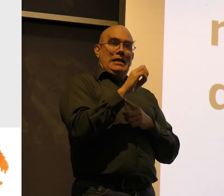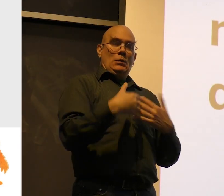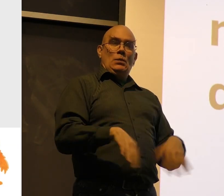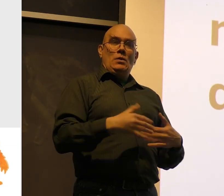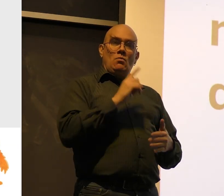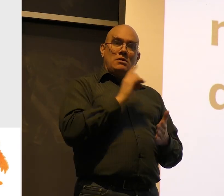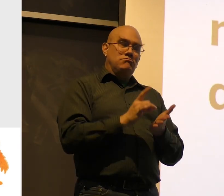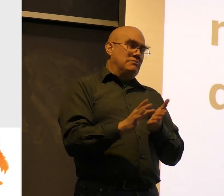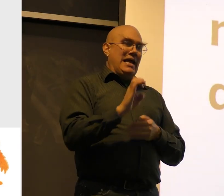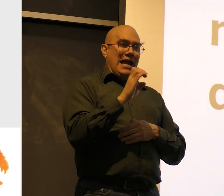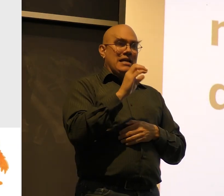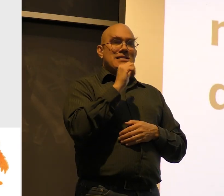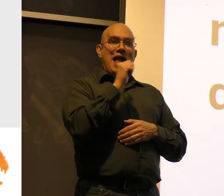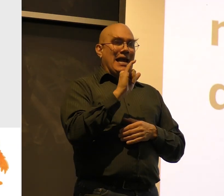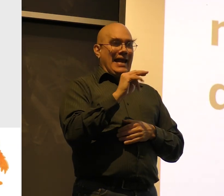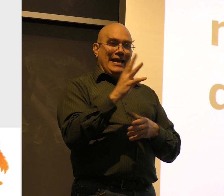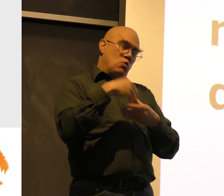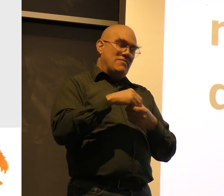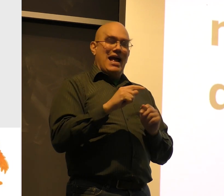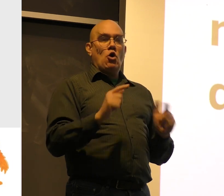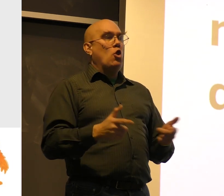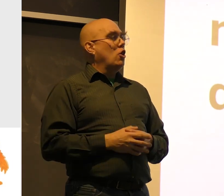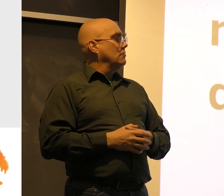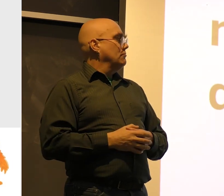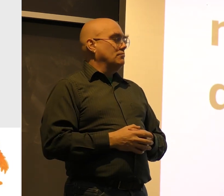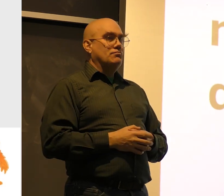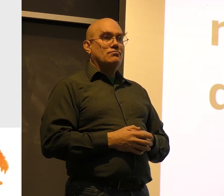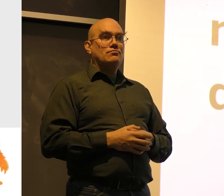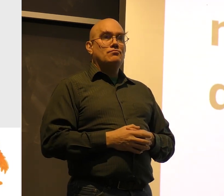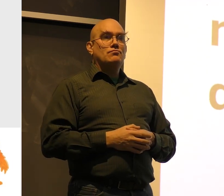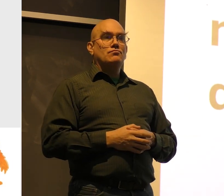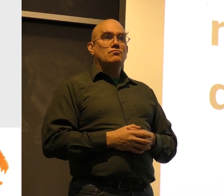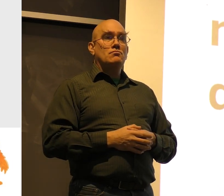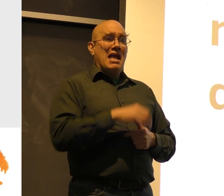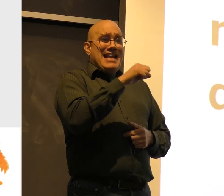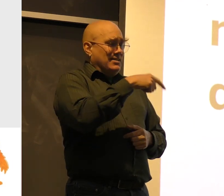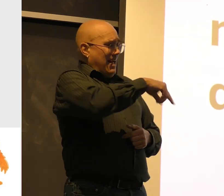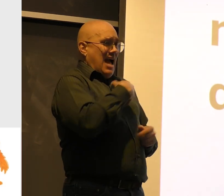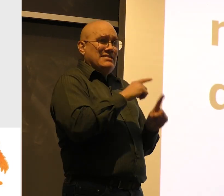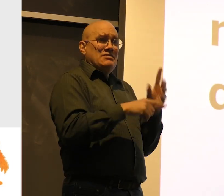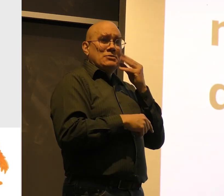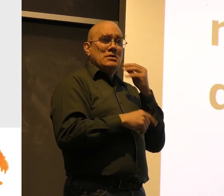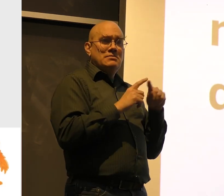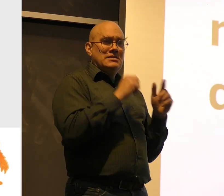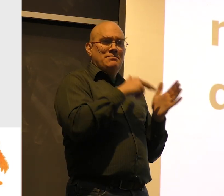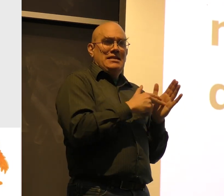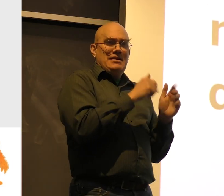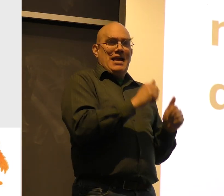goodness, that word elite is very exclusionary. It's not inclusive at all. I mean, yeah, they've had a different